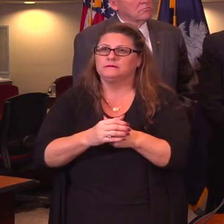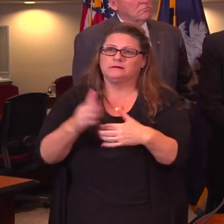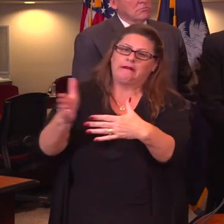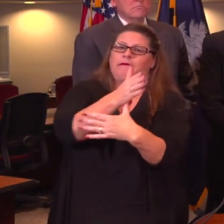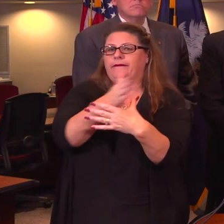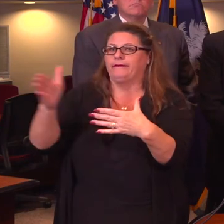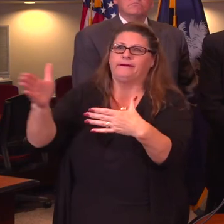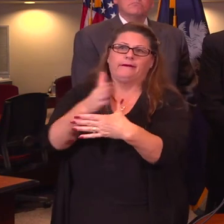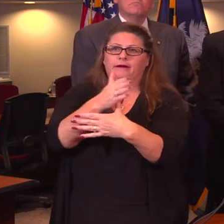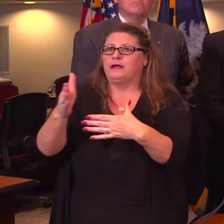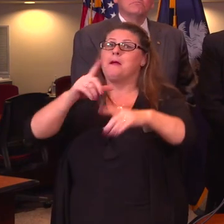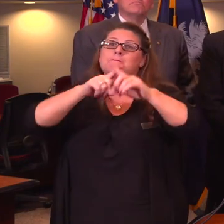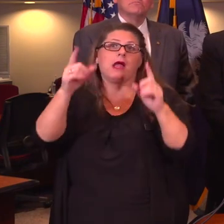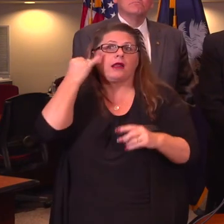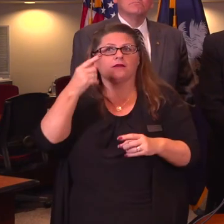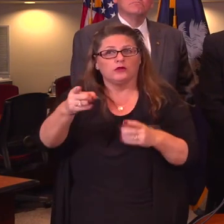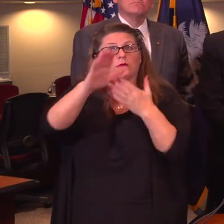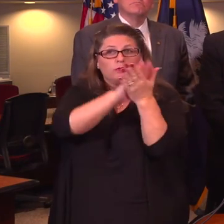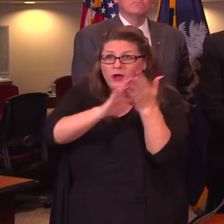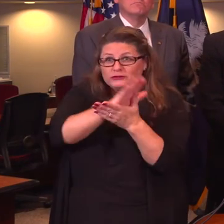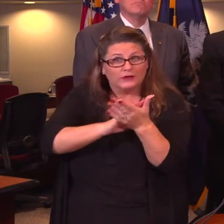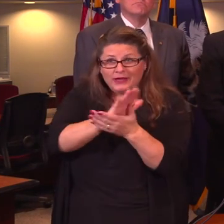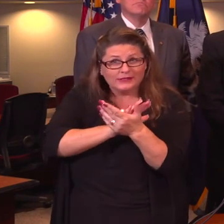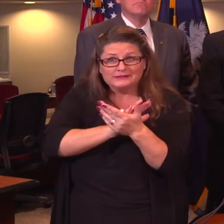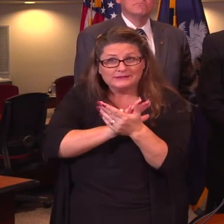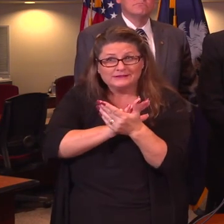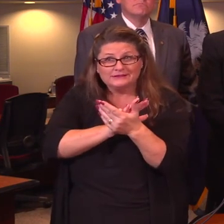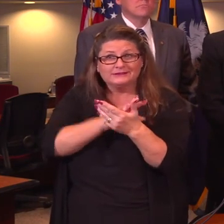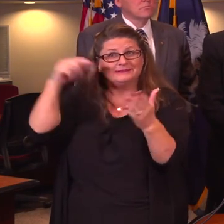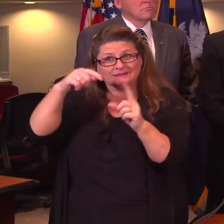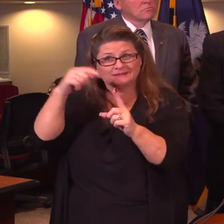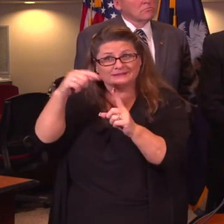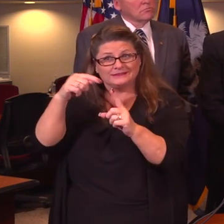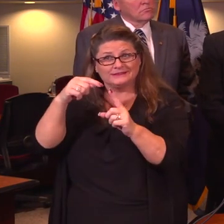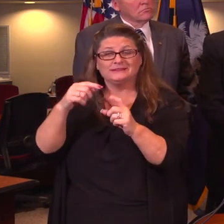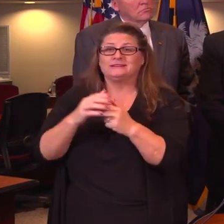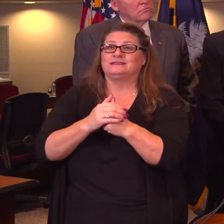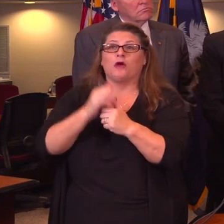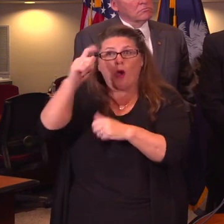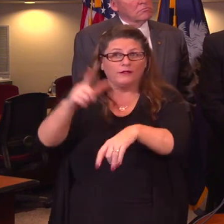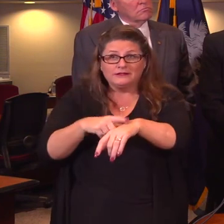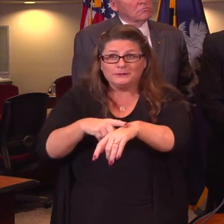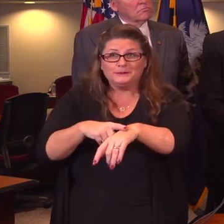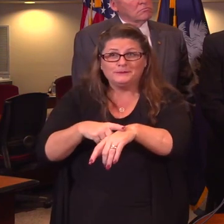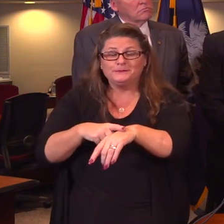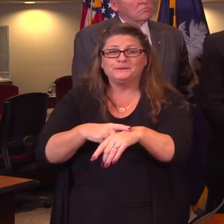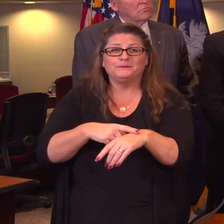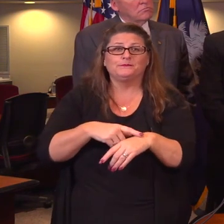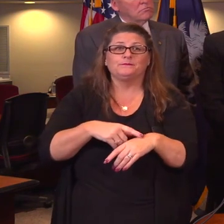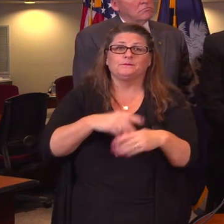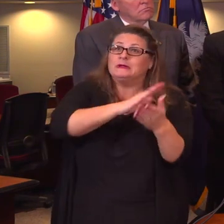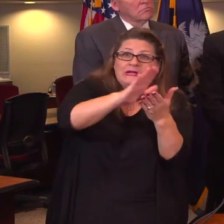the importance of frequently washing your hands is very important and is protective. And in certain settings, the need for